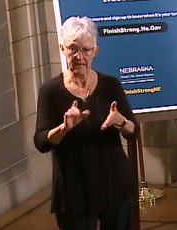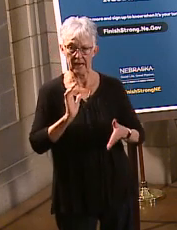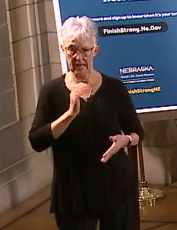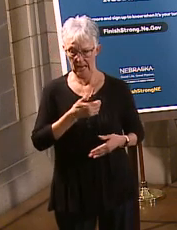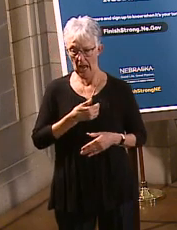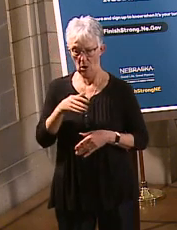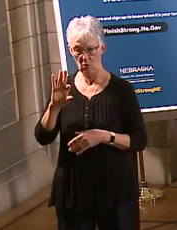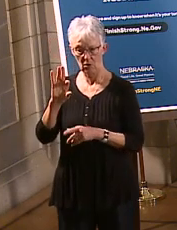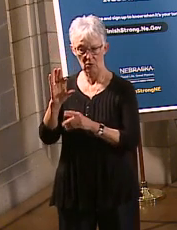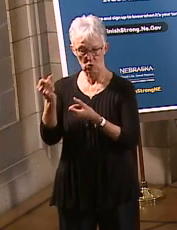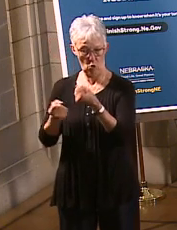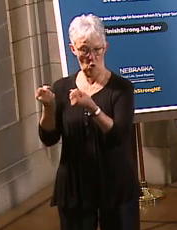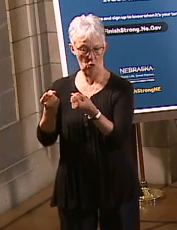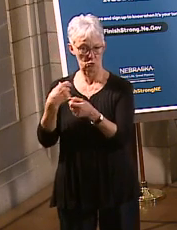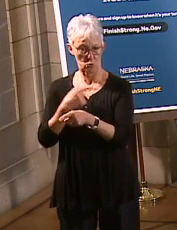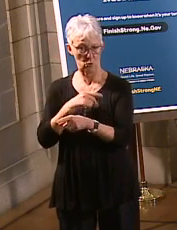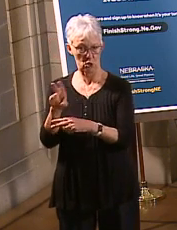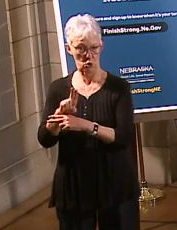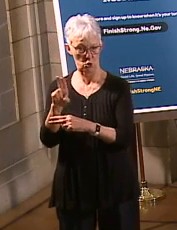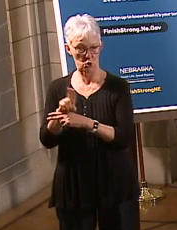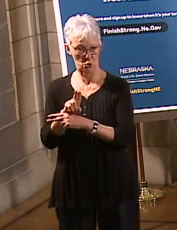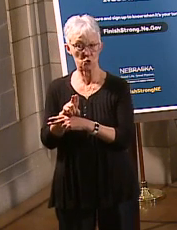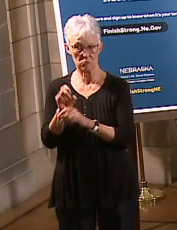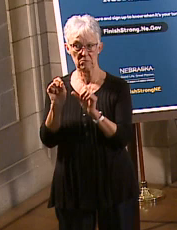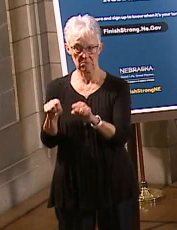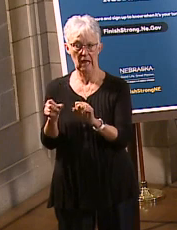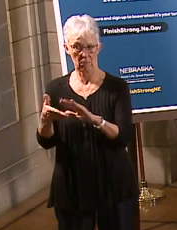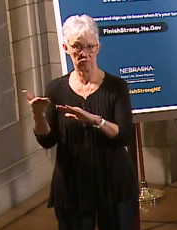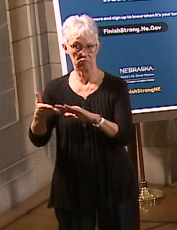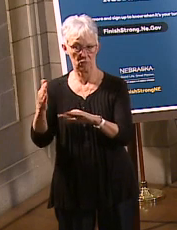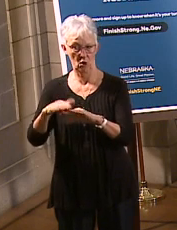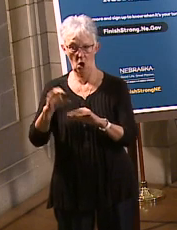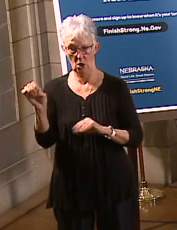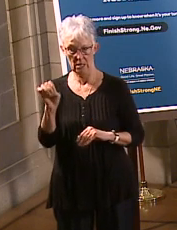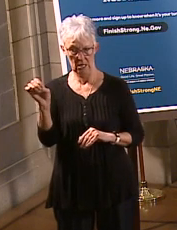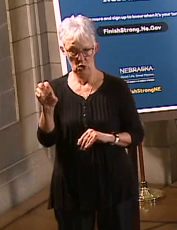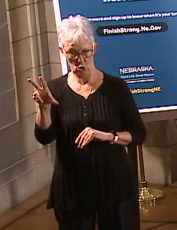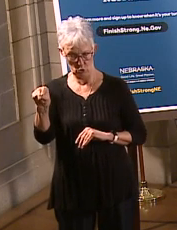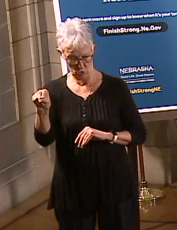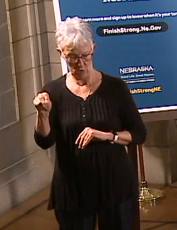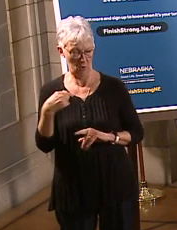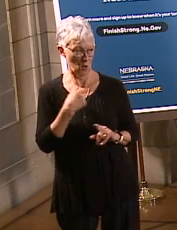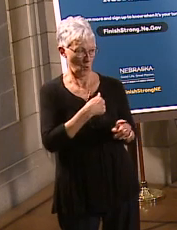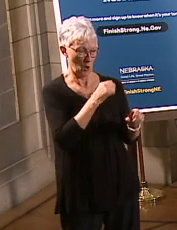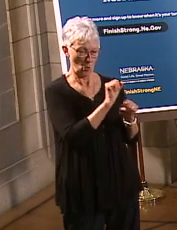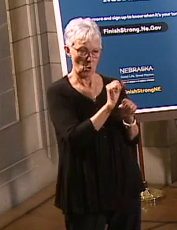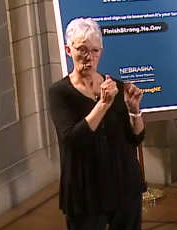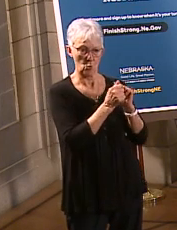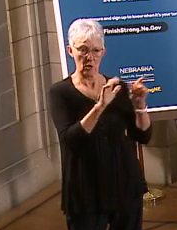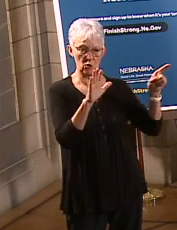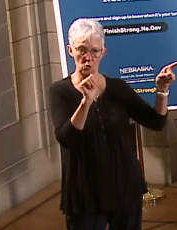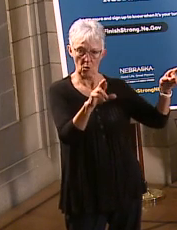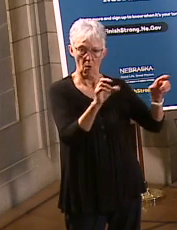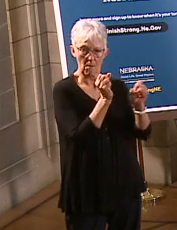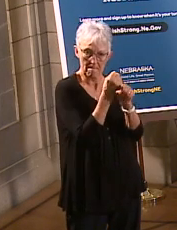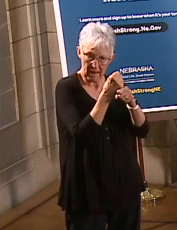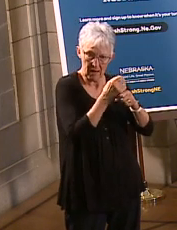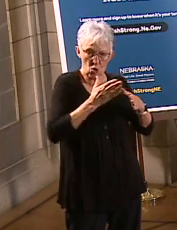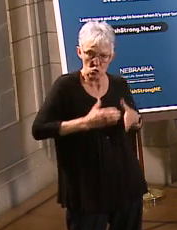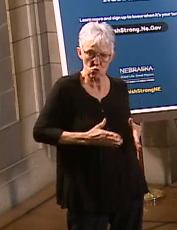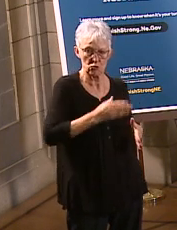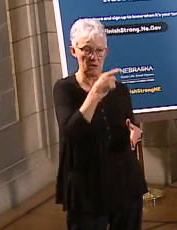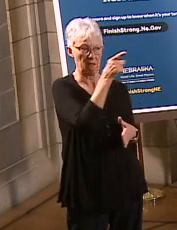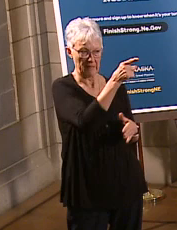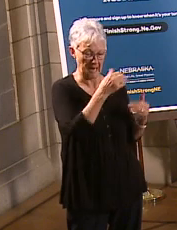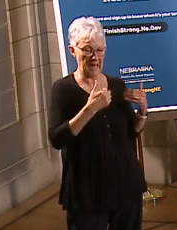on E30. We've been working with the auto manufacturers for many years now, and they actually have the technology available to produce a